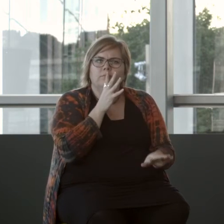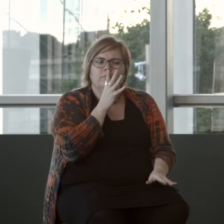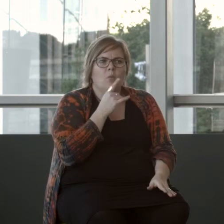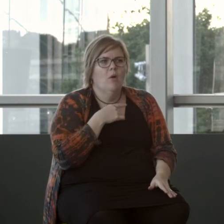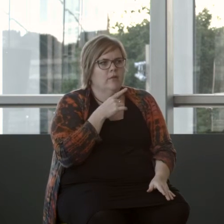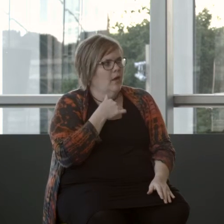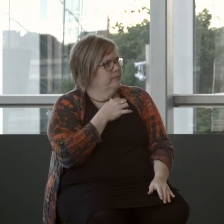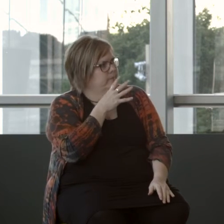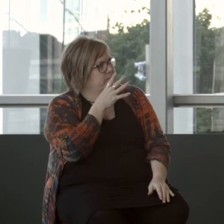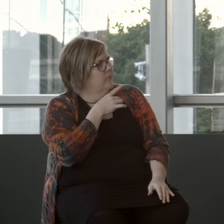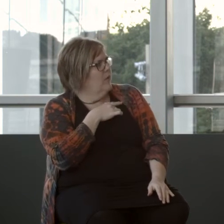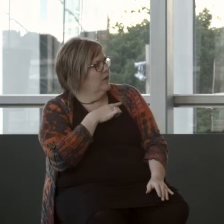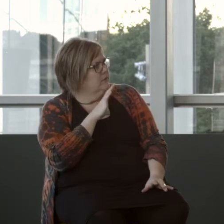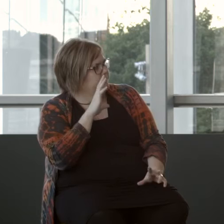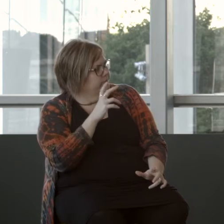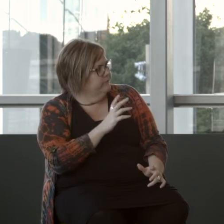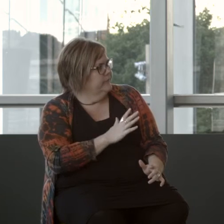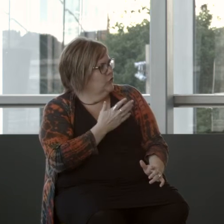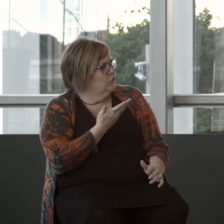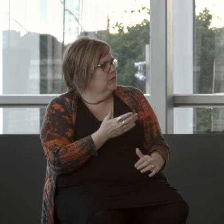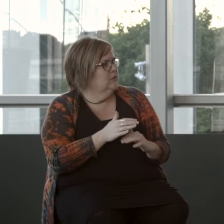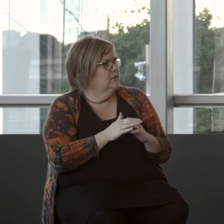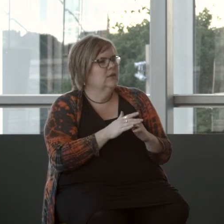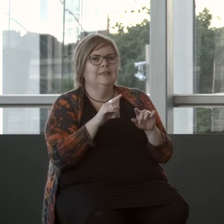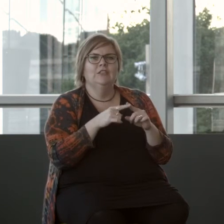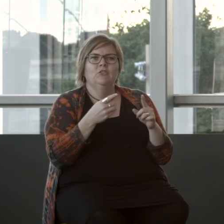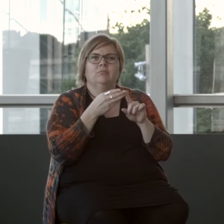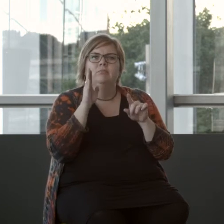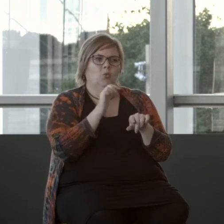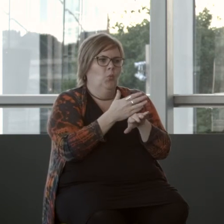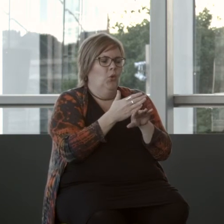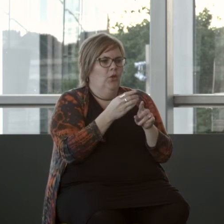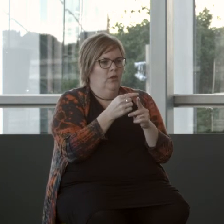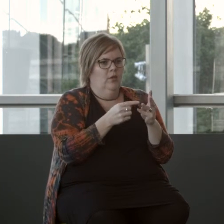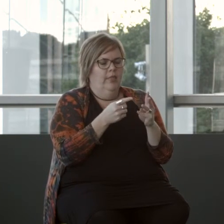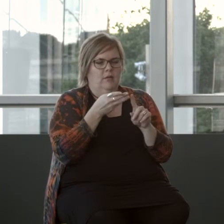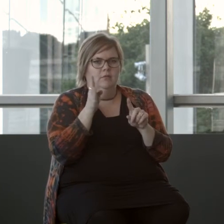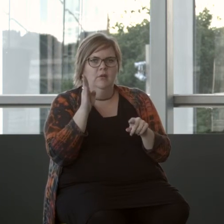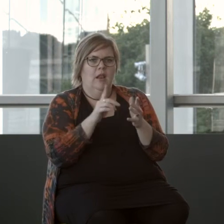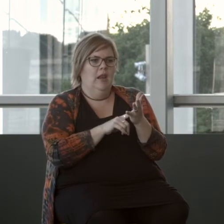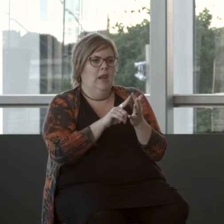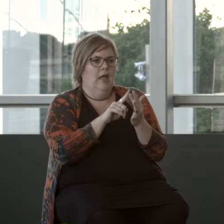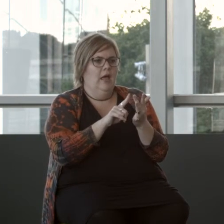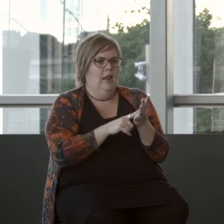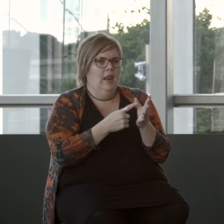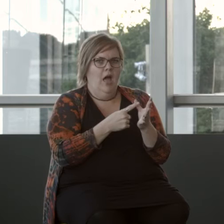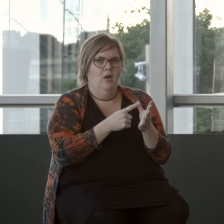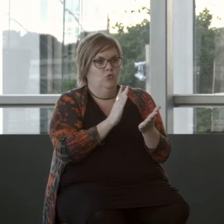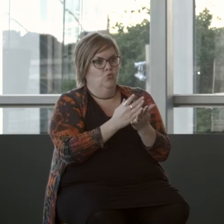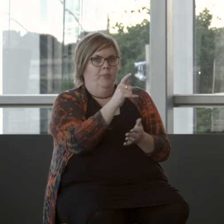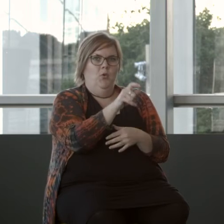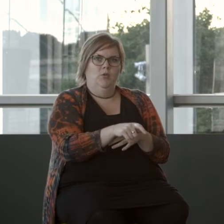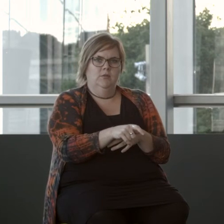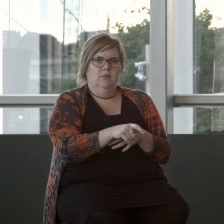It's a kind of different strain within your work, because Layla was a real existing person, not